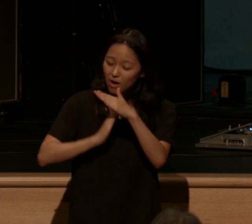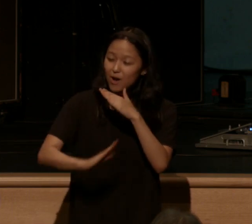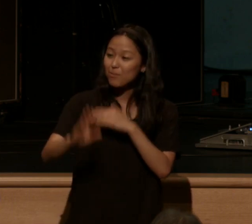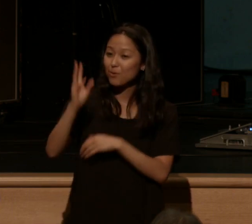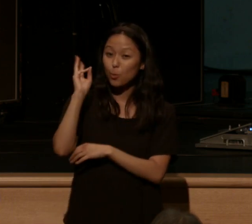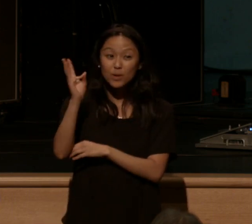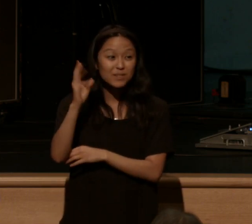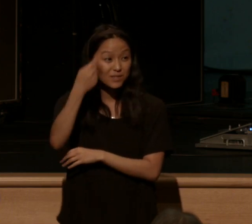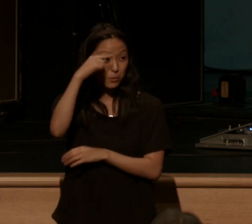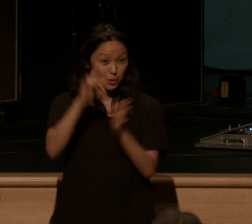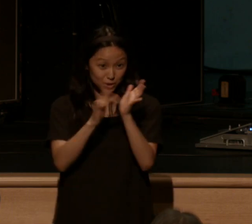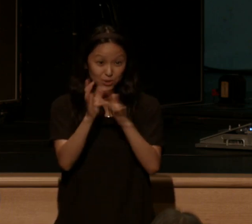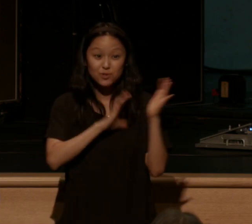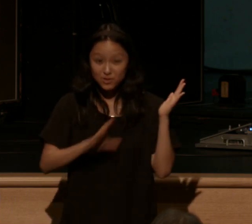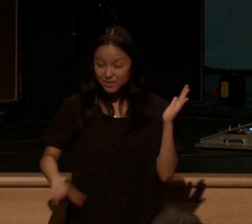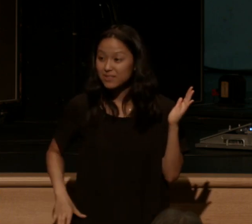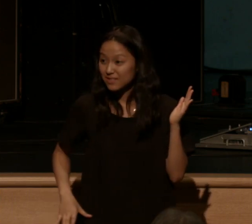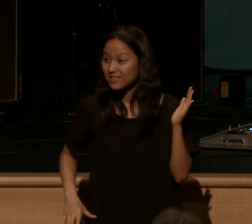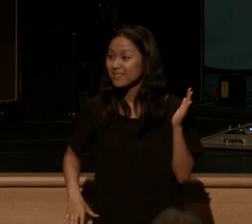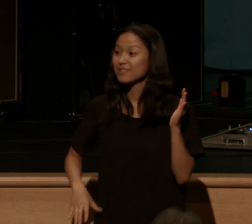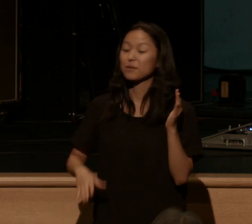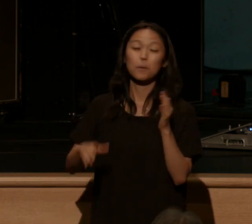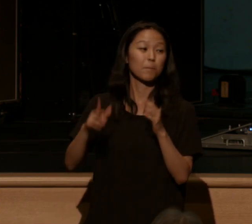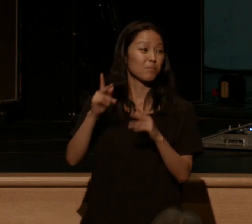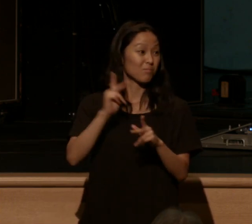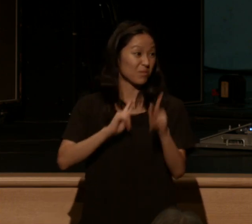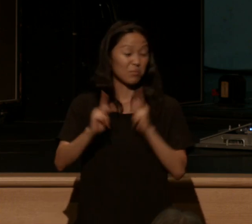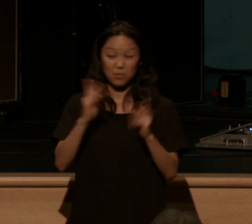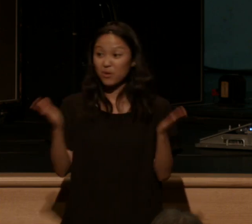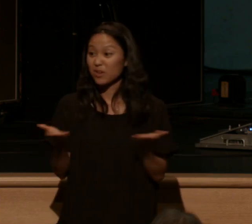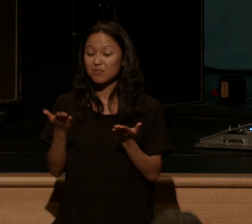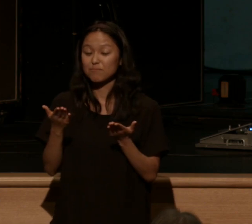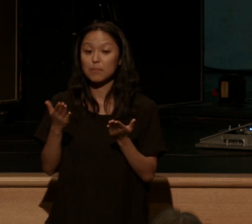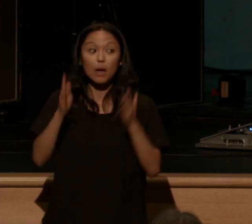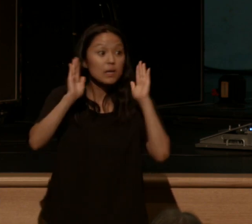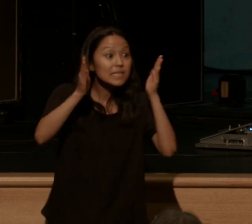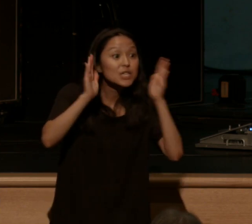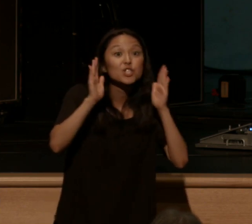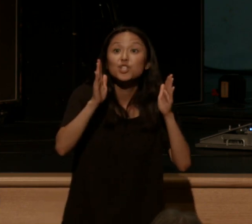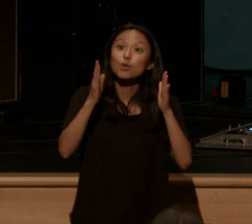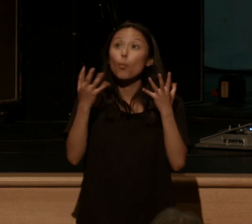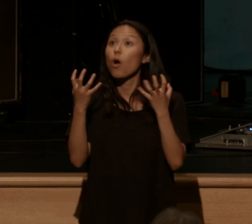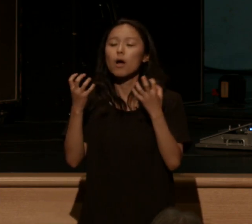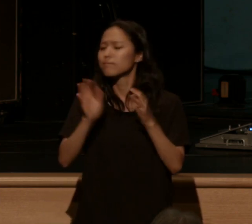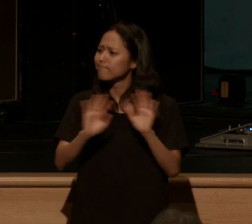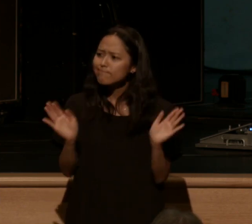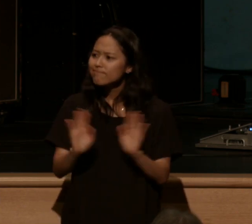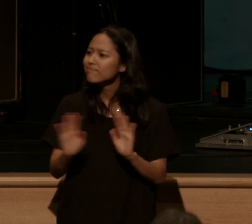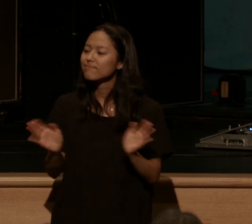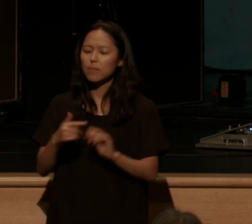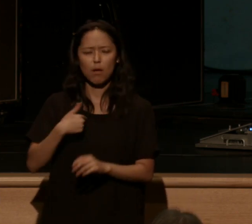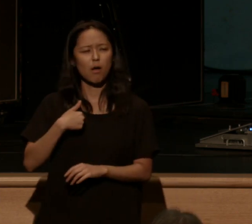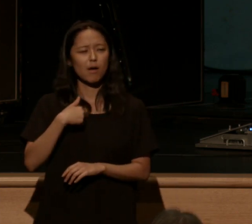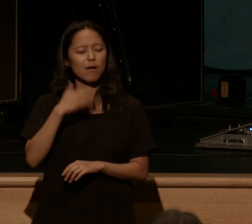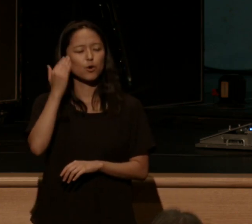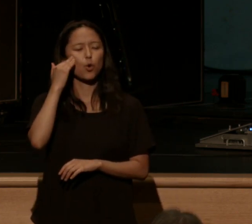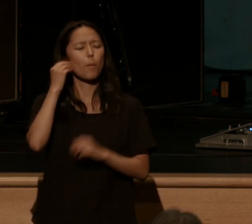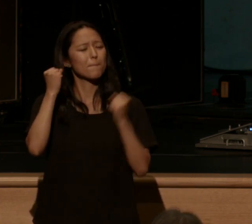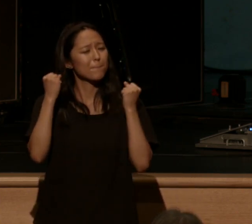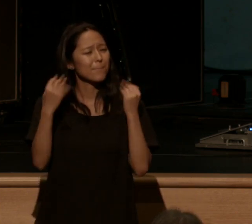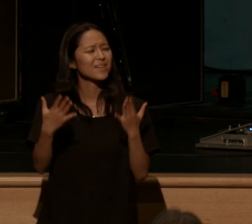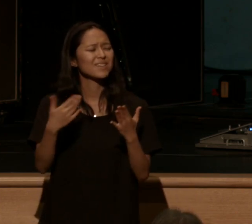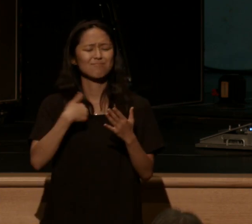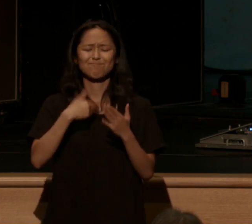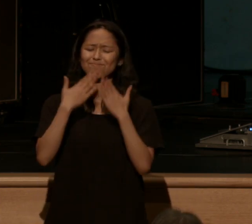Jesus Christ. Evangelists all over the place in their own way, not looking for attention. They're not trying to bring, I've been aware of this in recent weeks too, so thankful